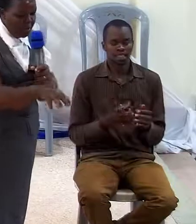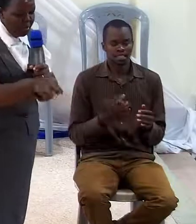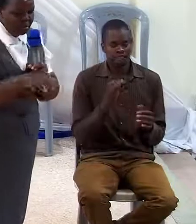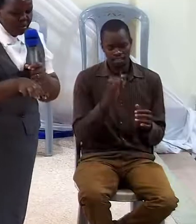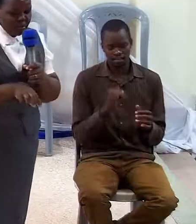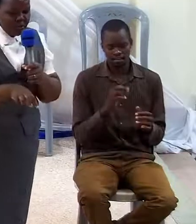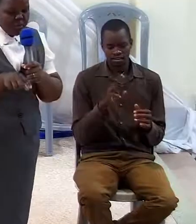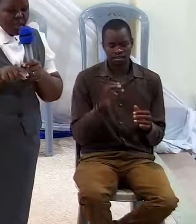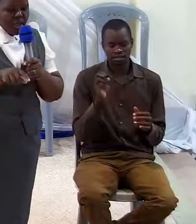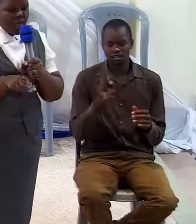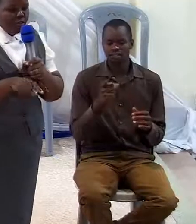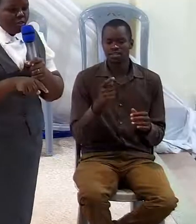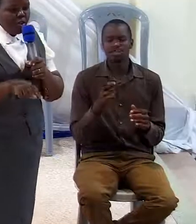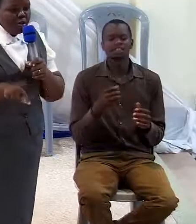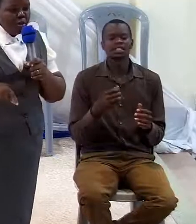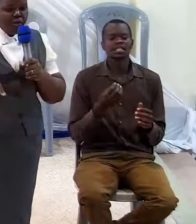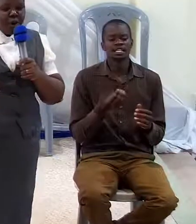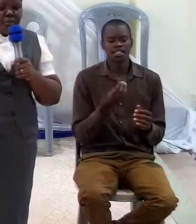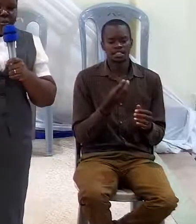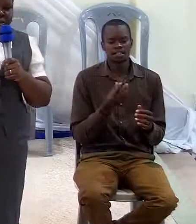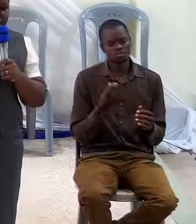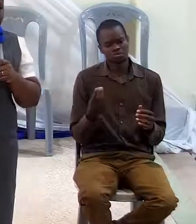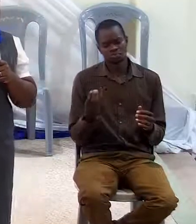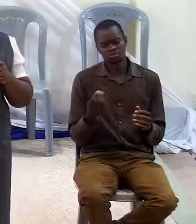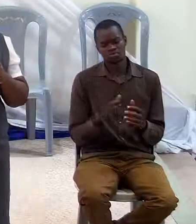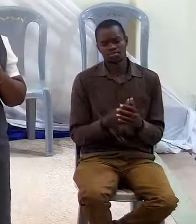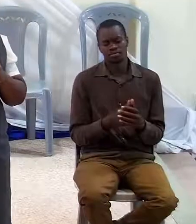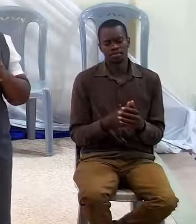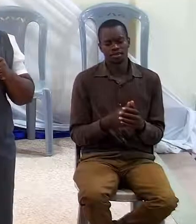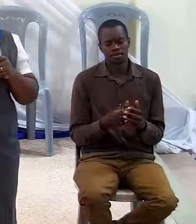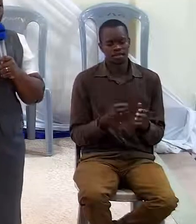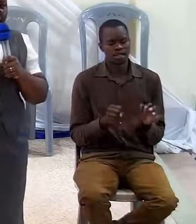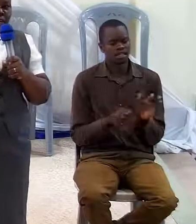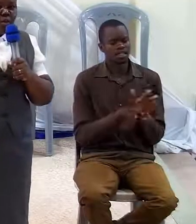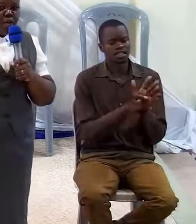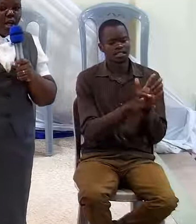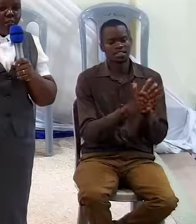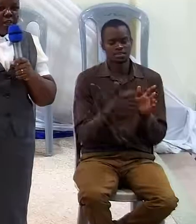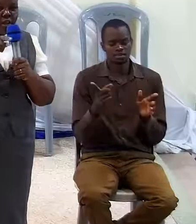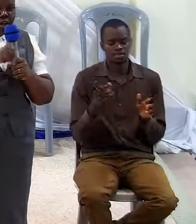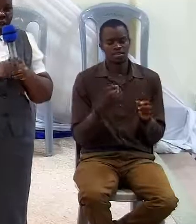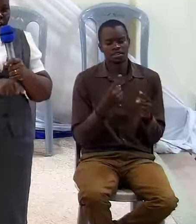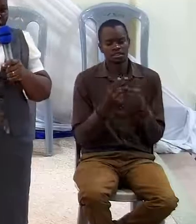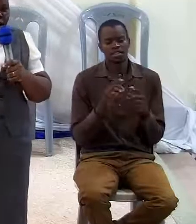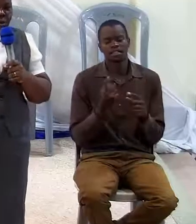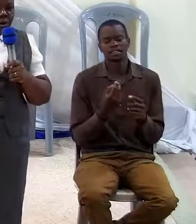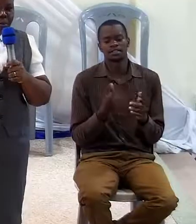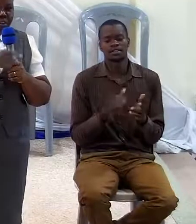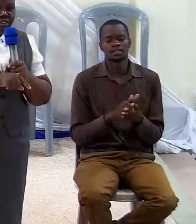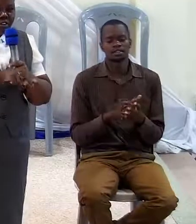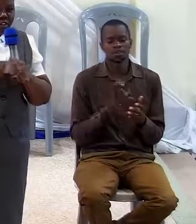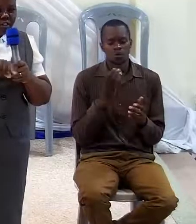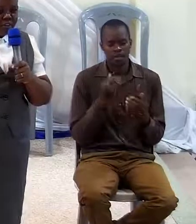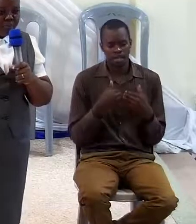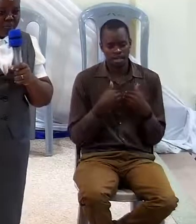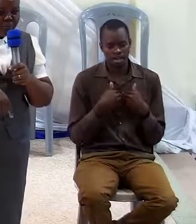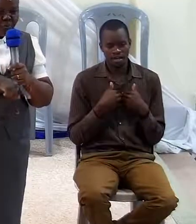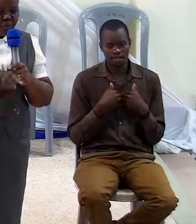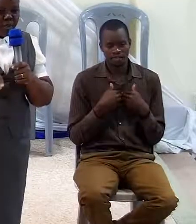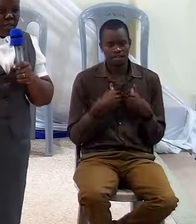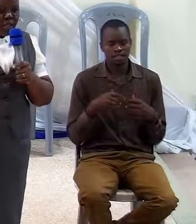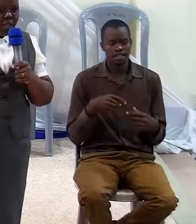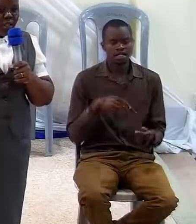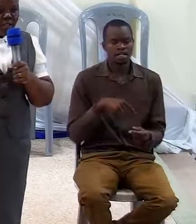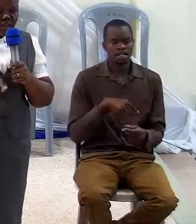bit. For example, if I tell you, like, you have a round chapati, isn't it? The circumference of the